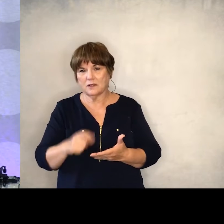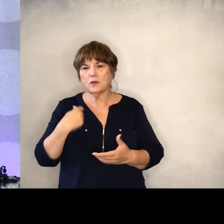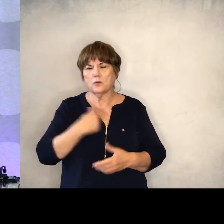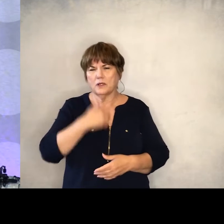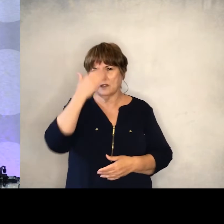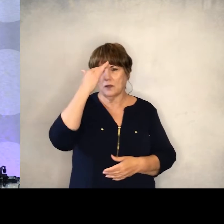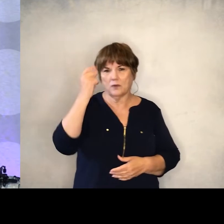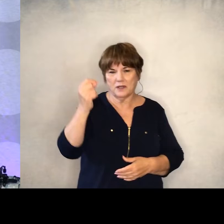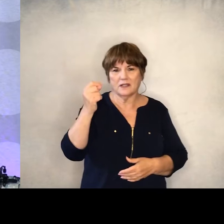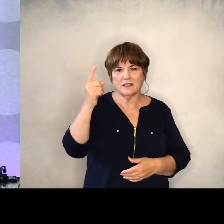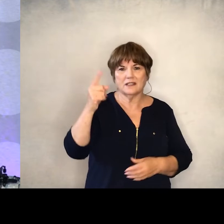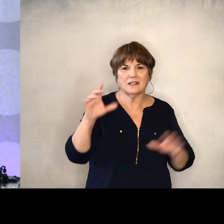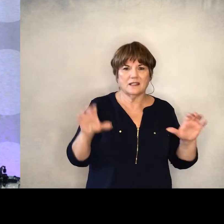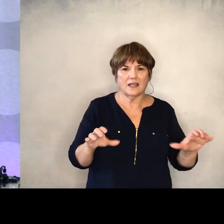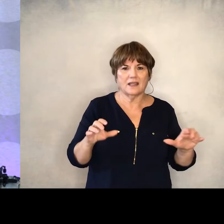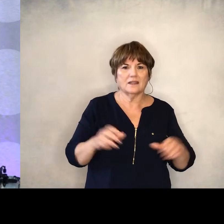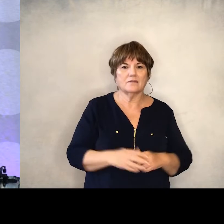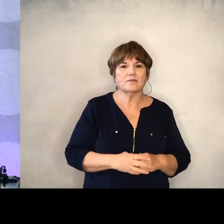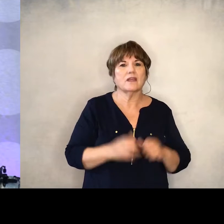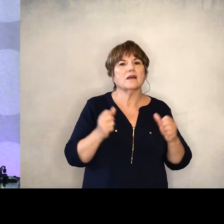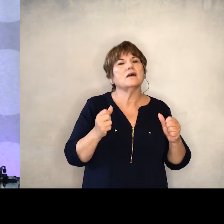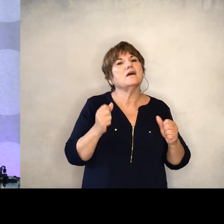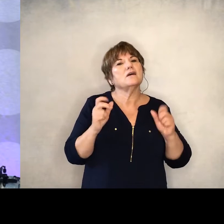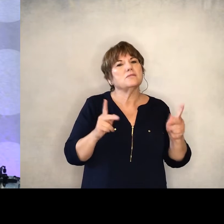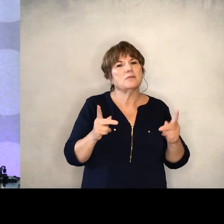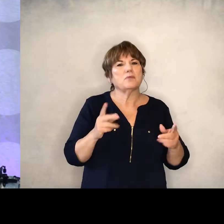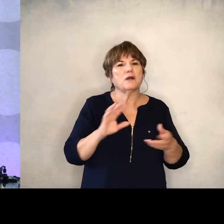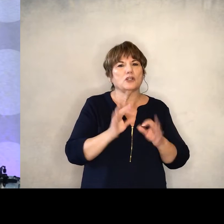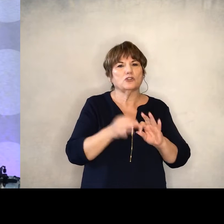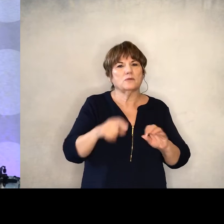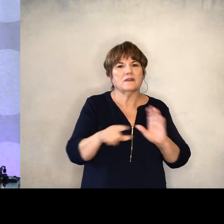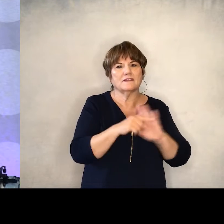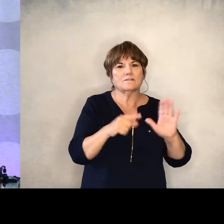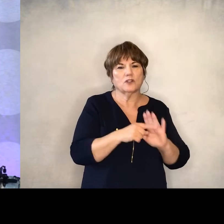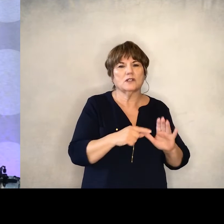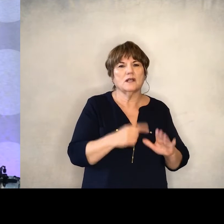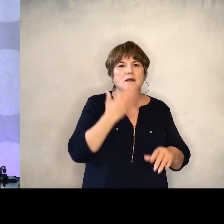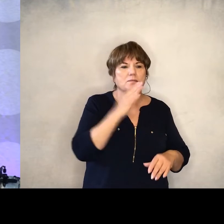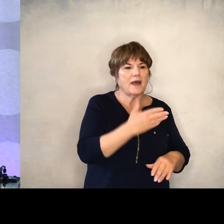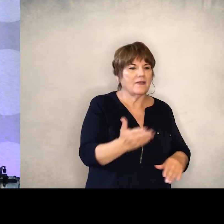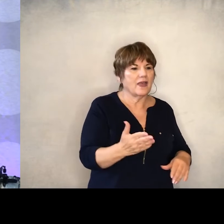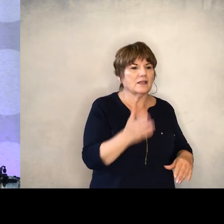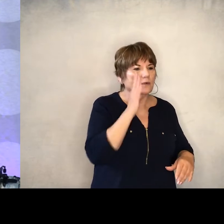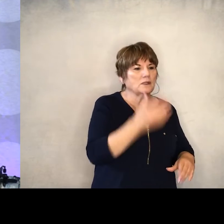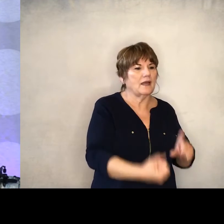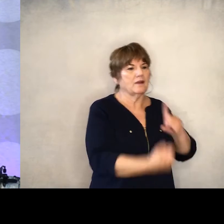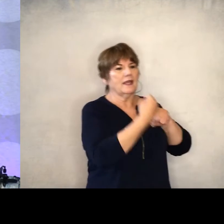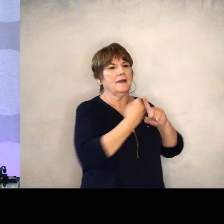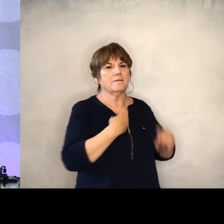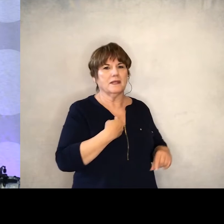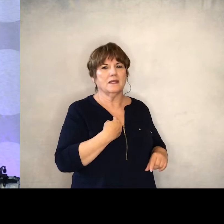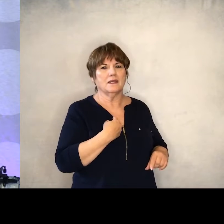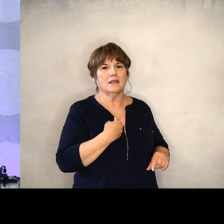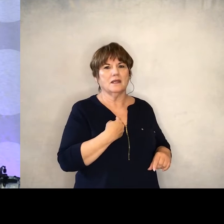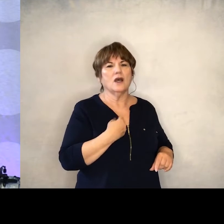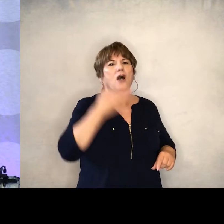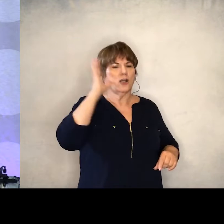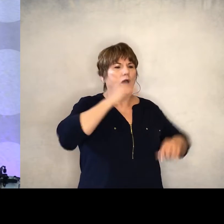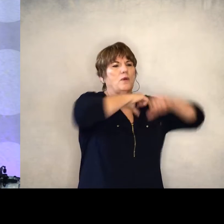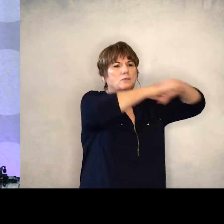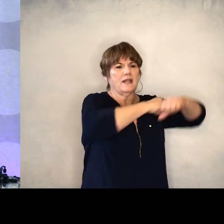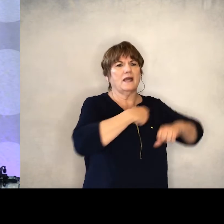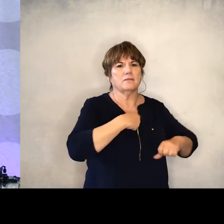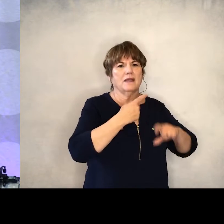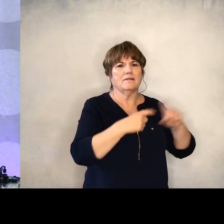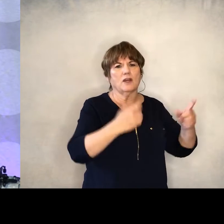Many people want to interpret Romans 8:28 to mean that bad stuff will never hit me. God will protect me from disease